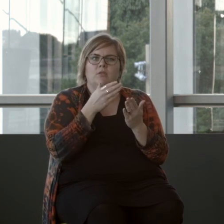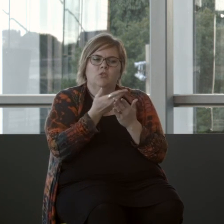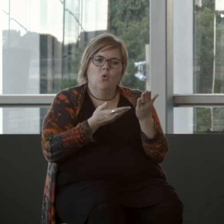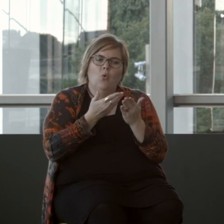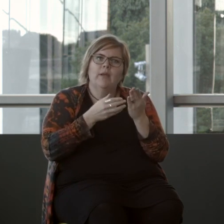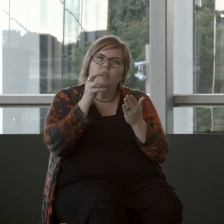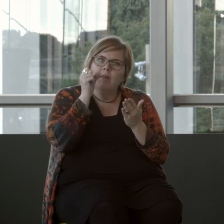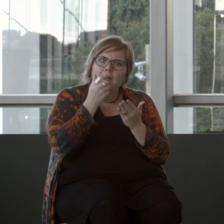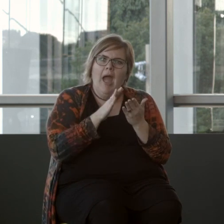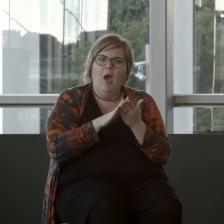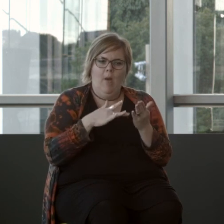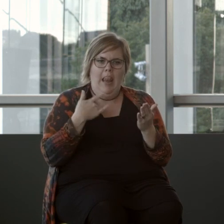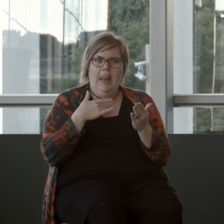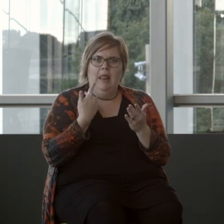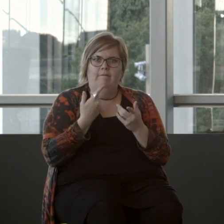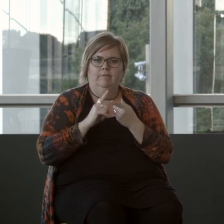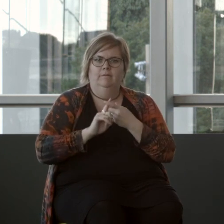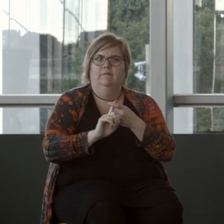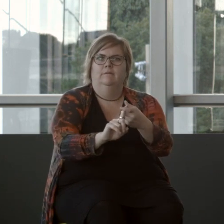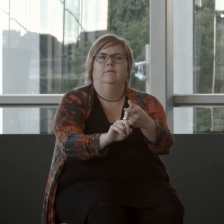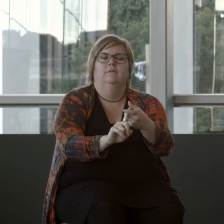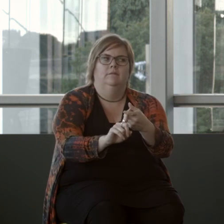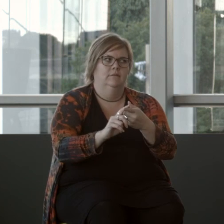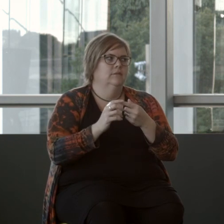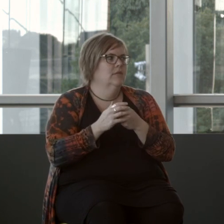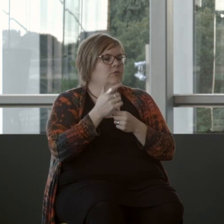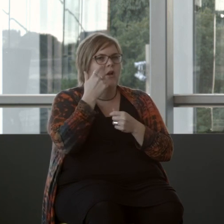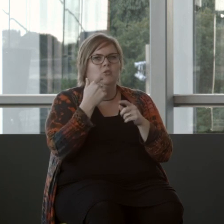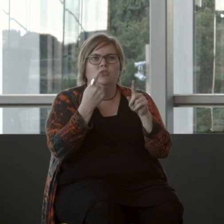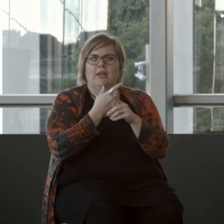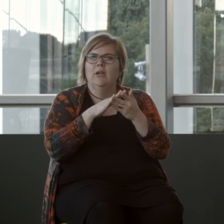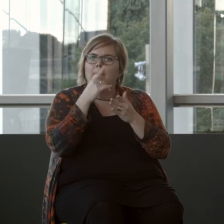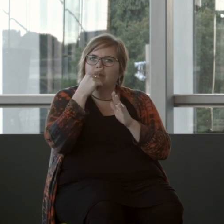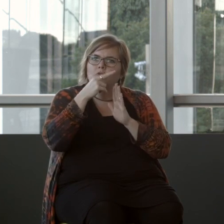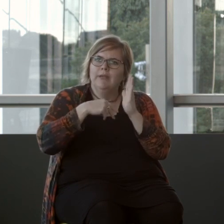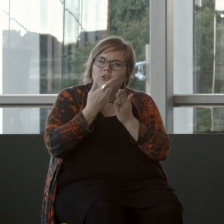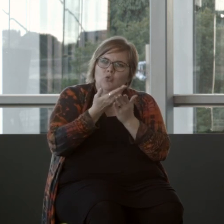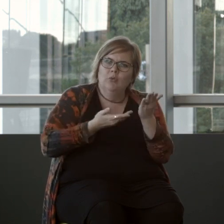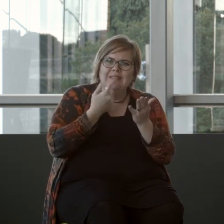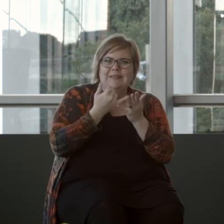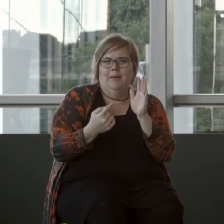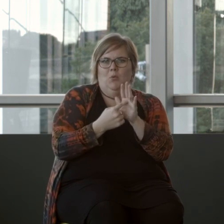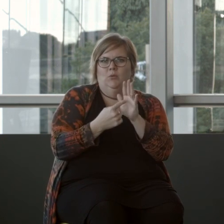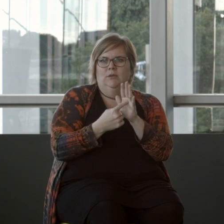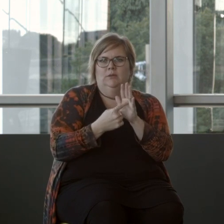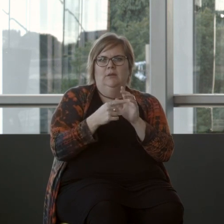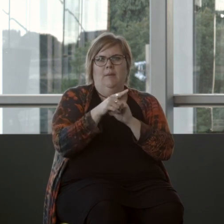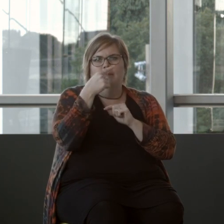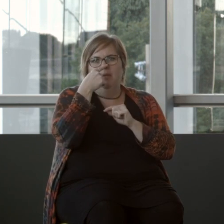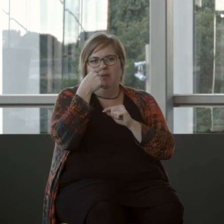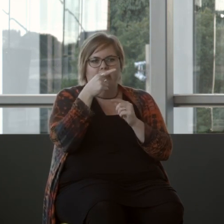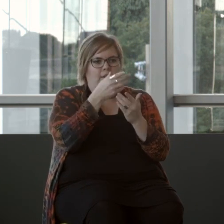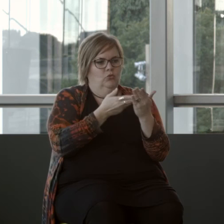and the story lives on, I guess. And because I'm trying to change the way people read stories, it's important that they're available later